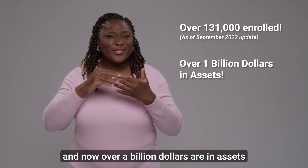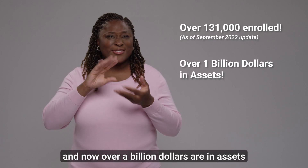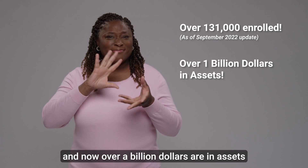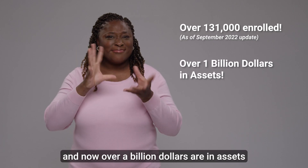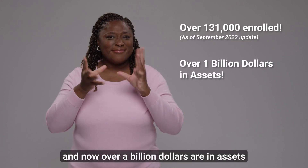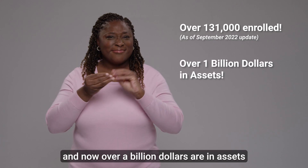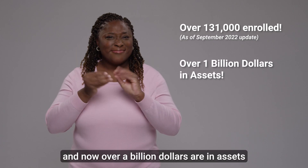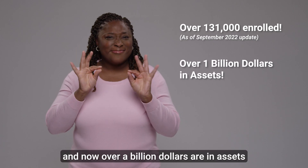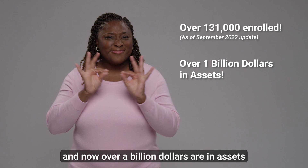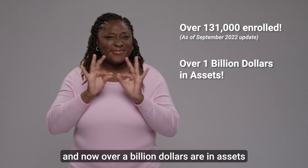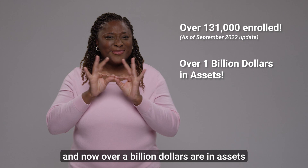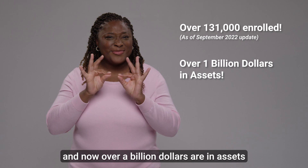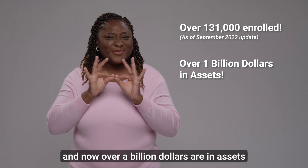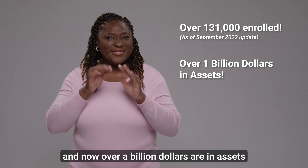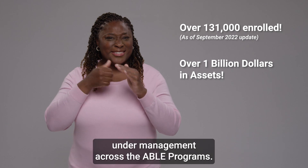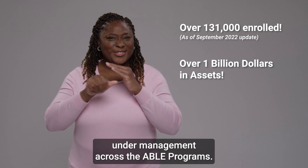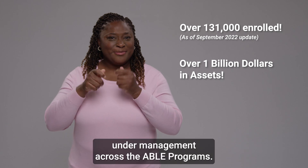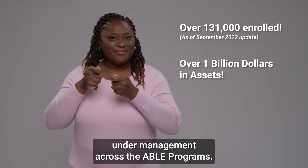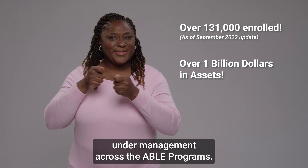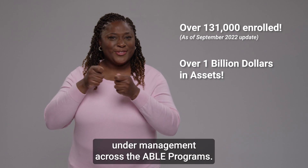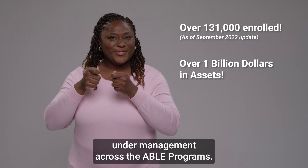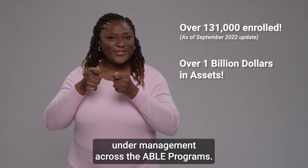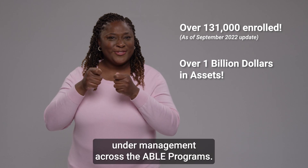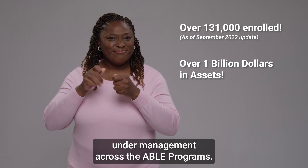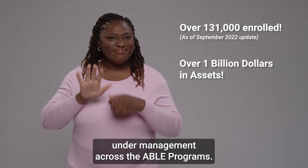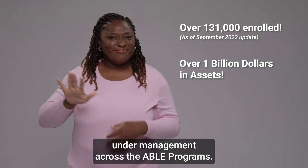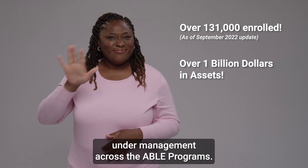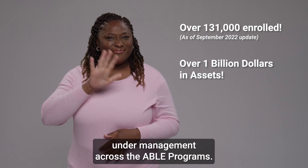in assets under management across the ABLE